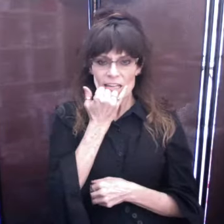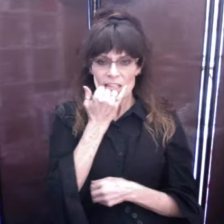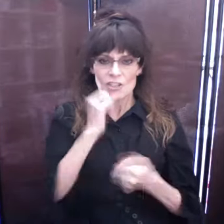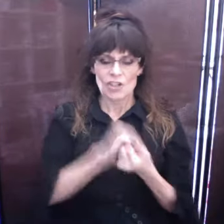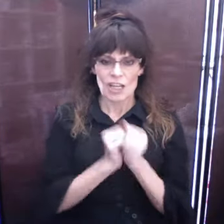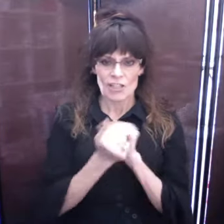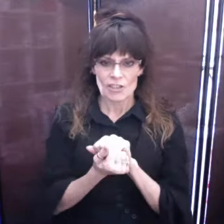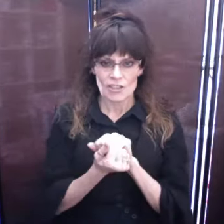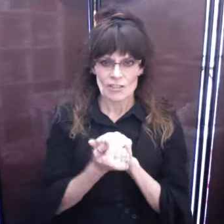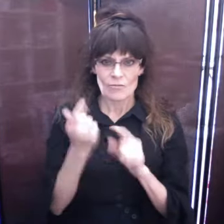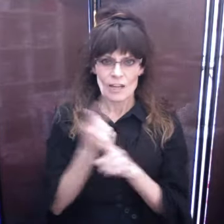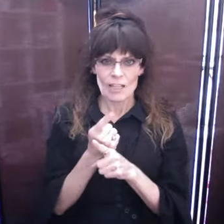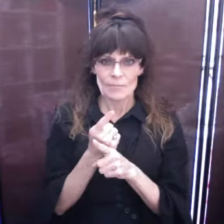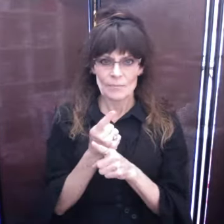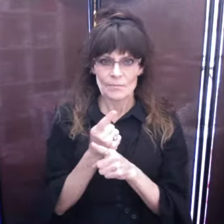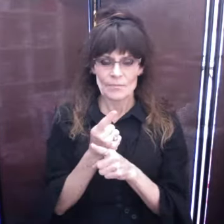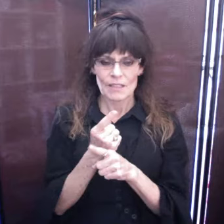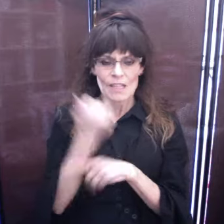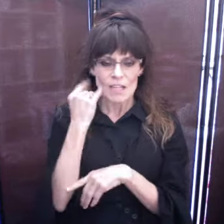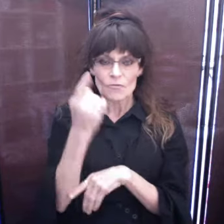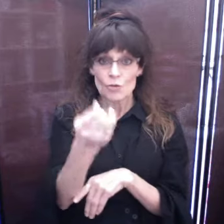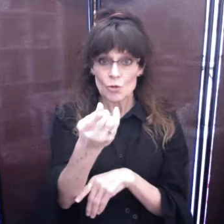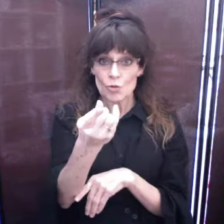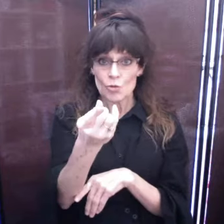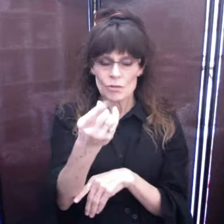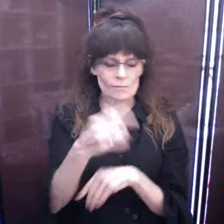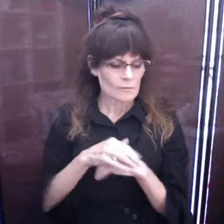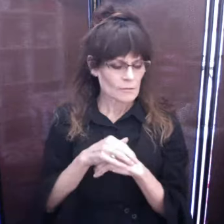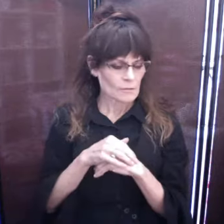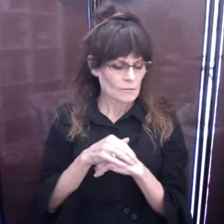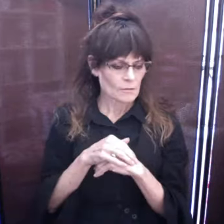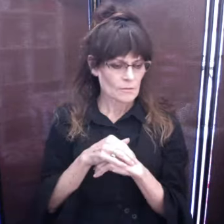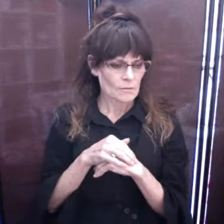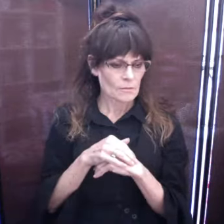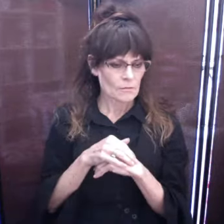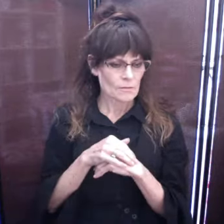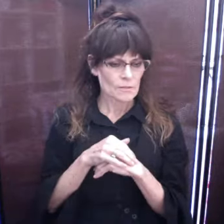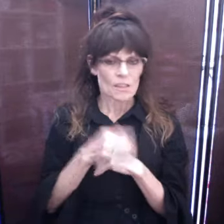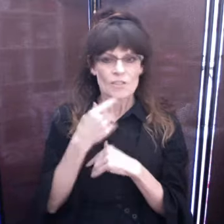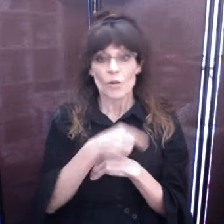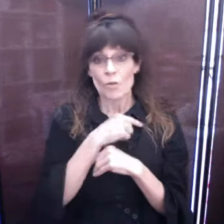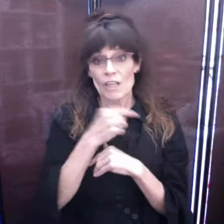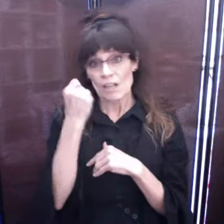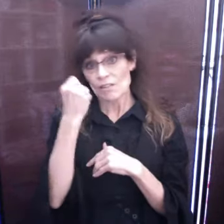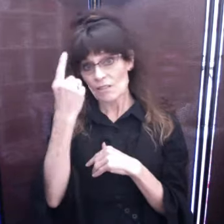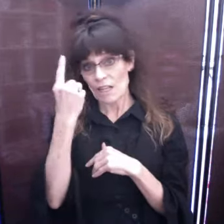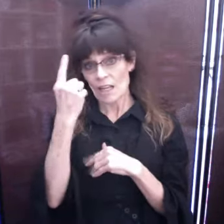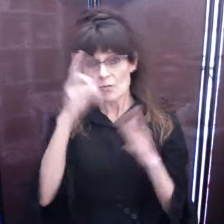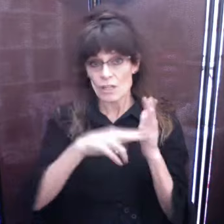right? If you want to, I mean, just so we're clear, reading a letter isn't making